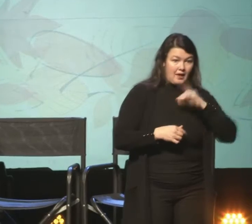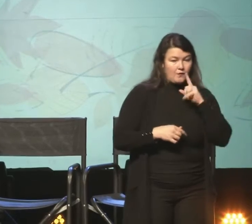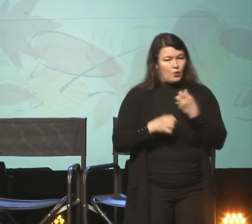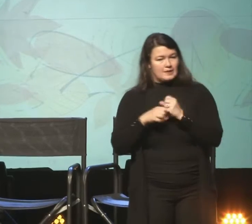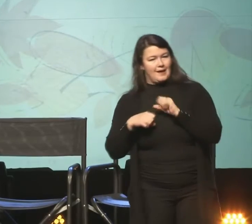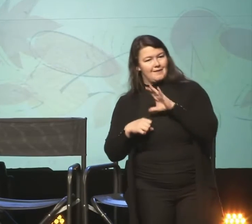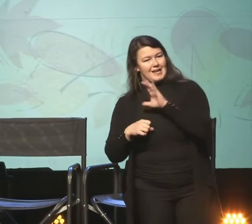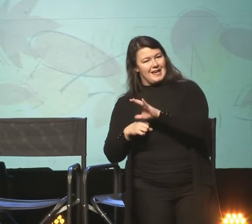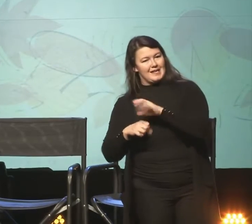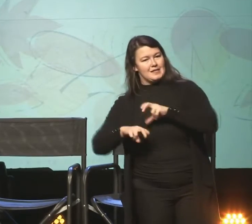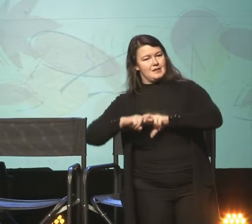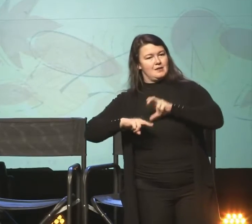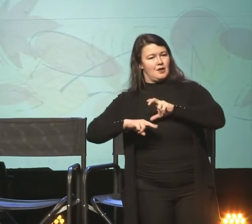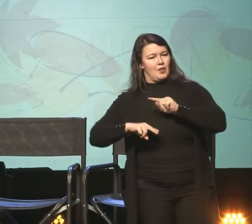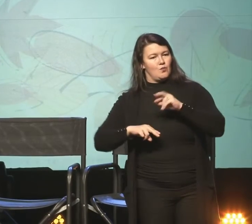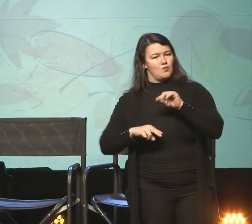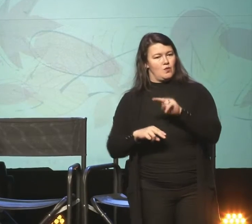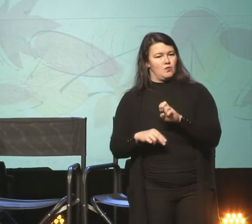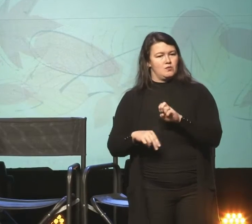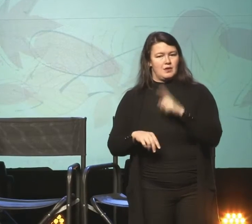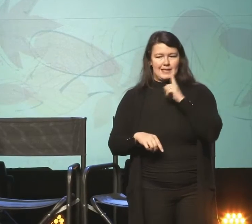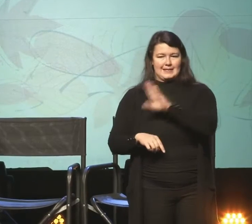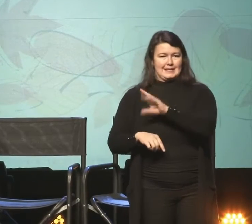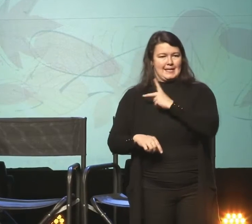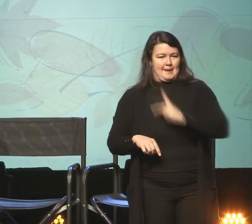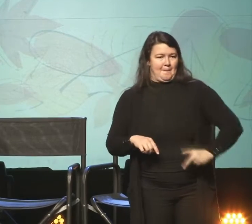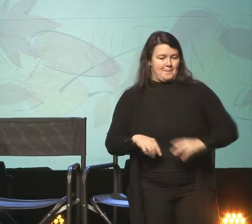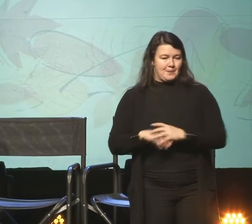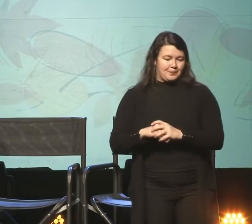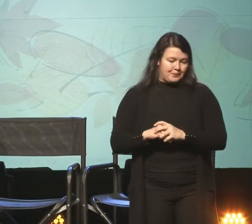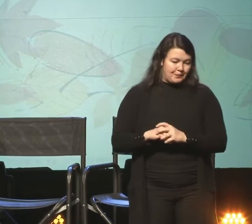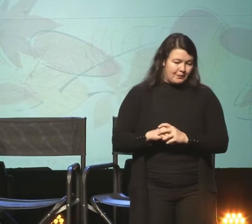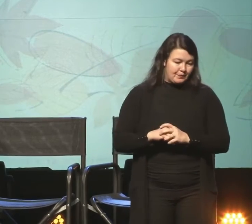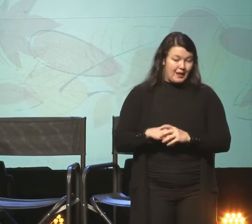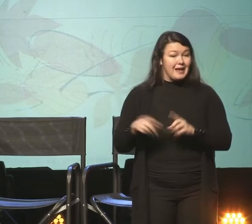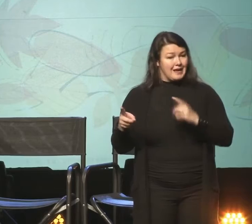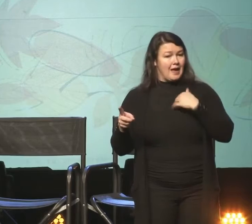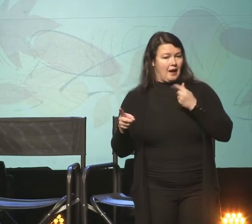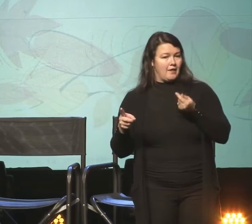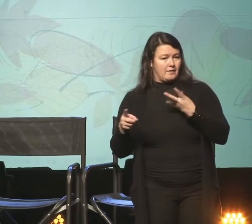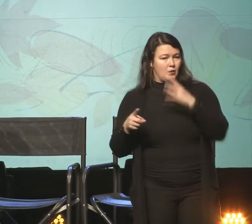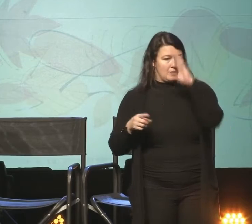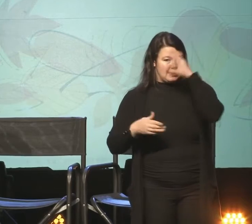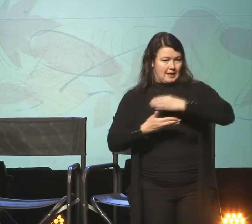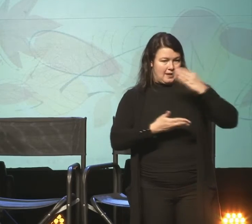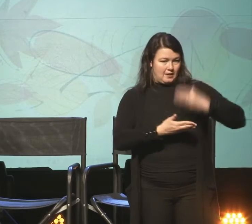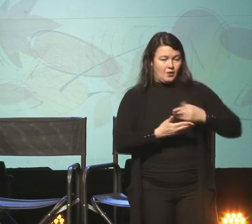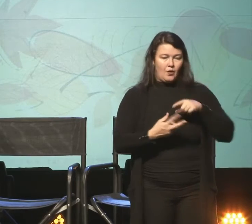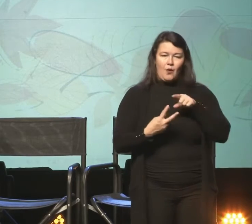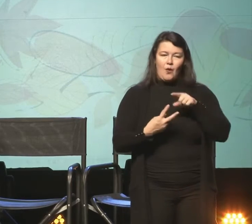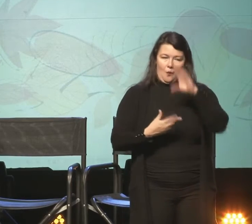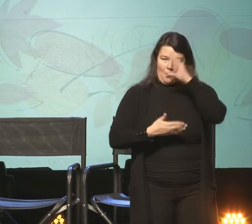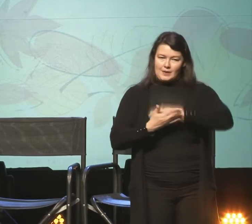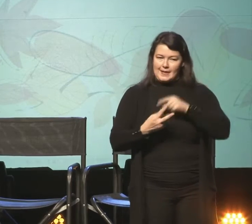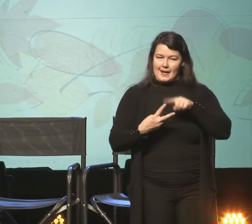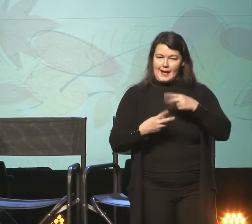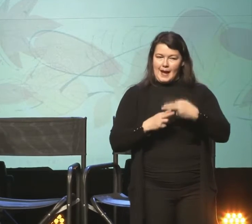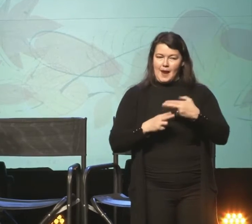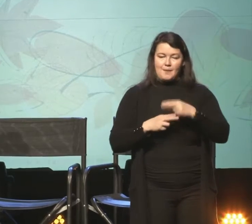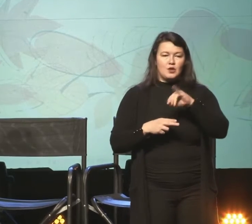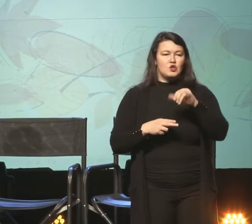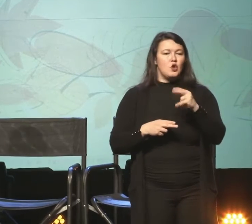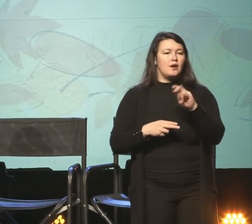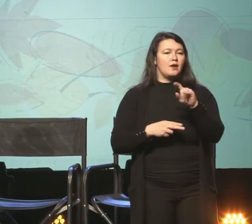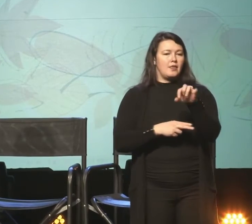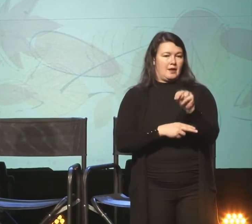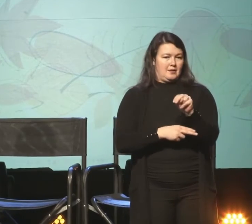his kingdom. And Saul had a couple of sons, but one son's name was Jonathan. And the text tells us that